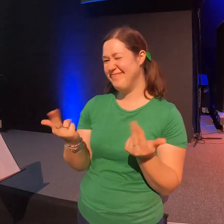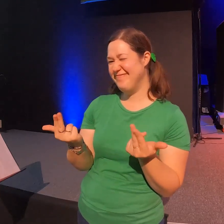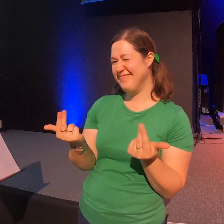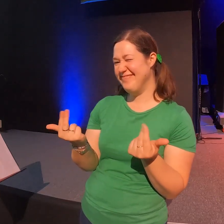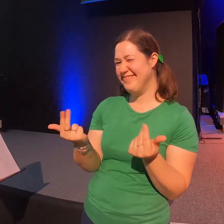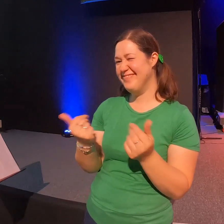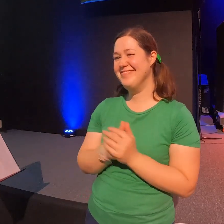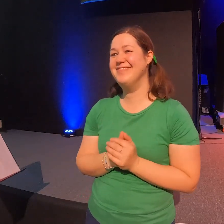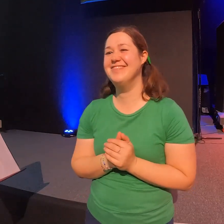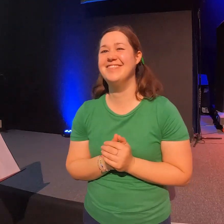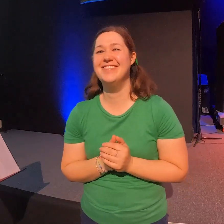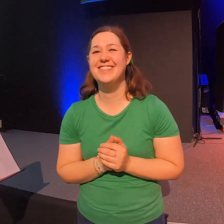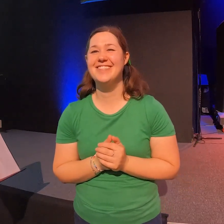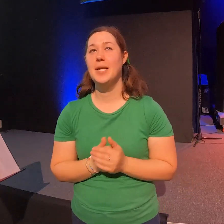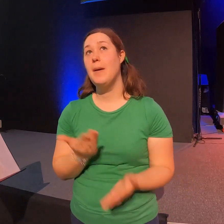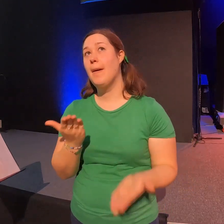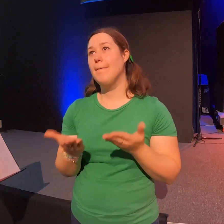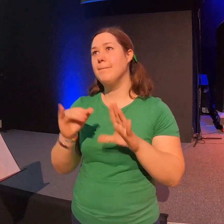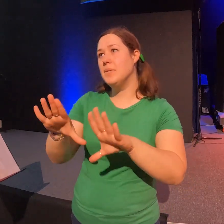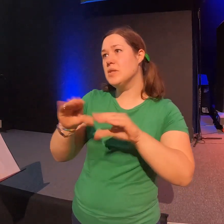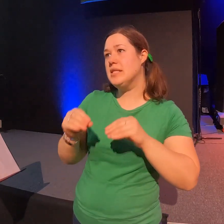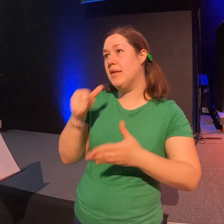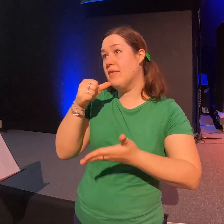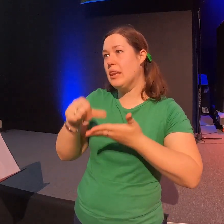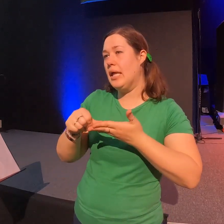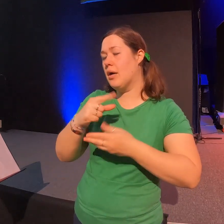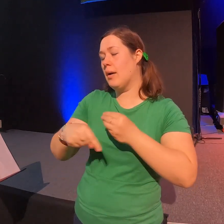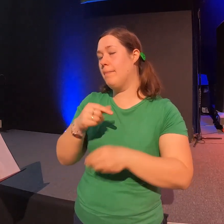I'm making a letter on that one. I don't know. Want